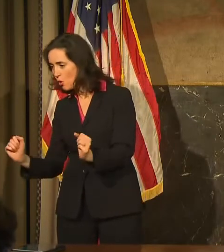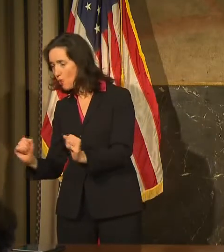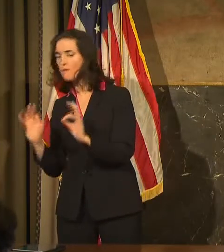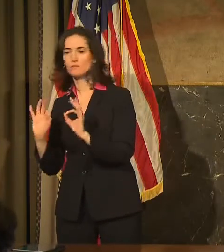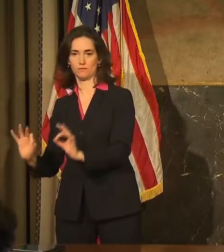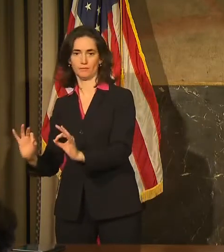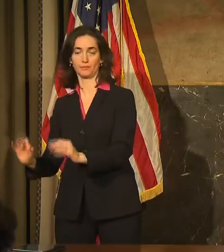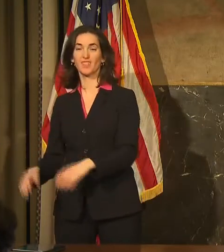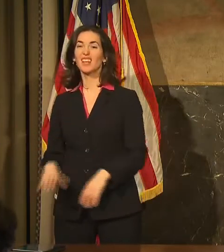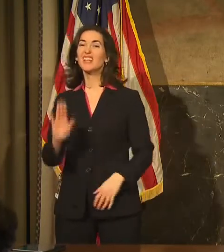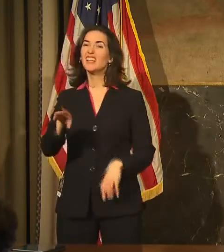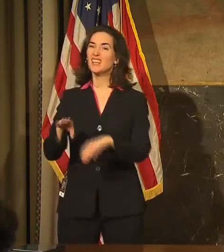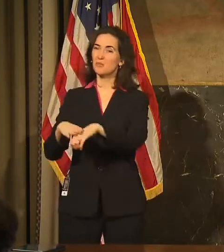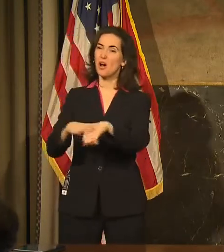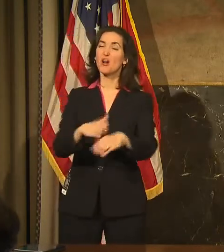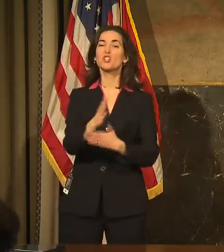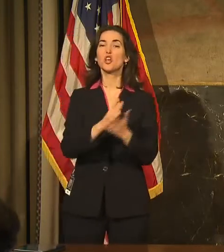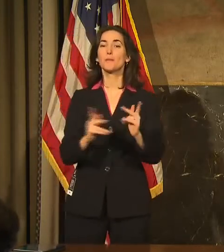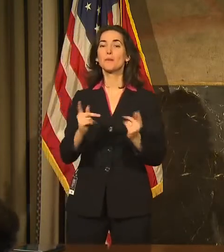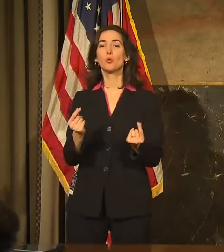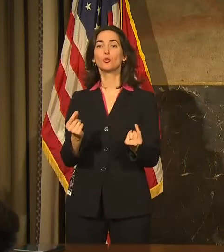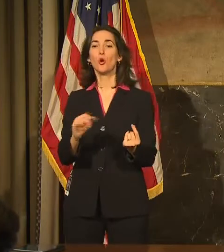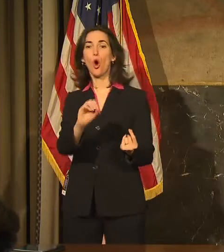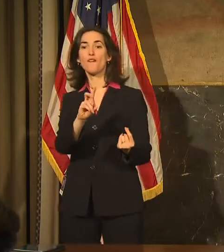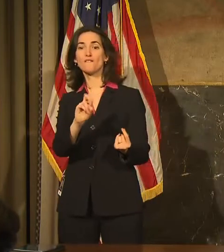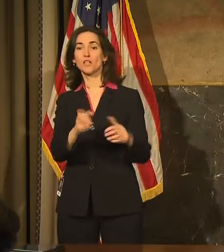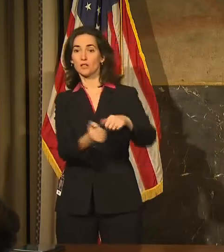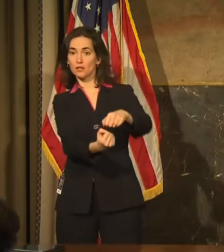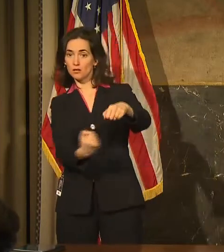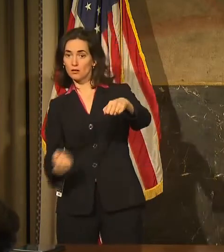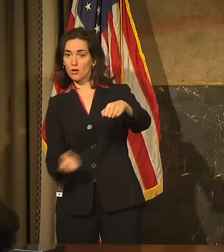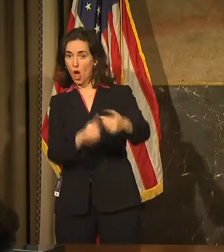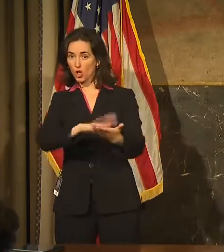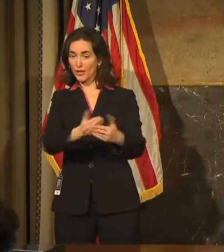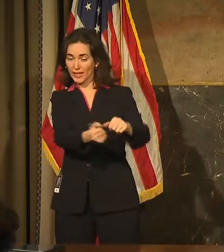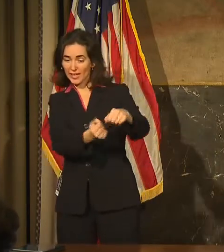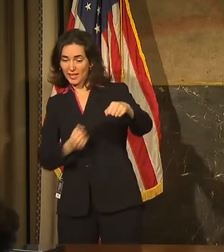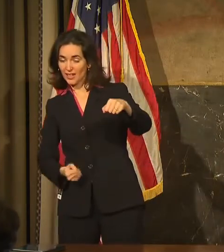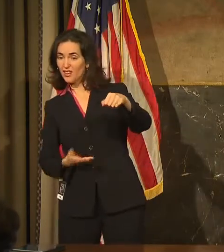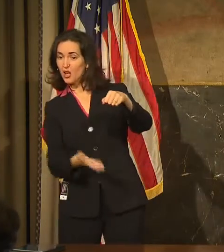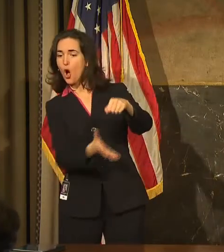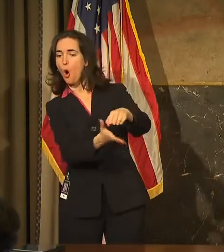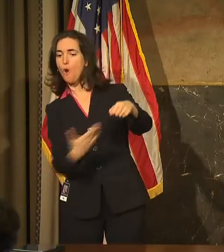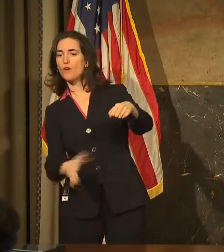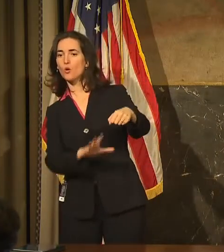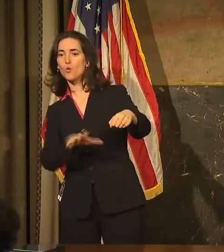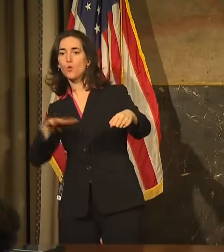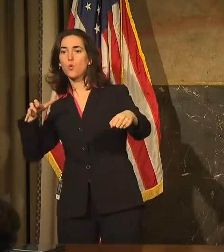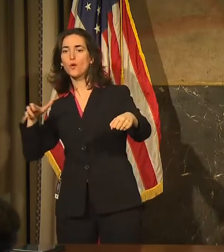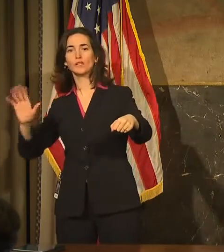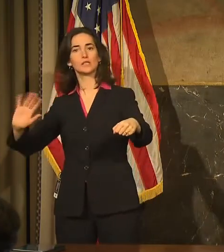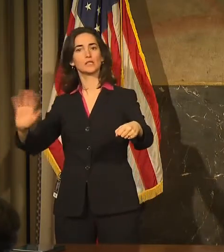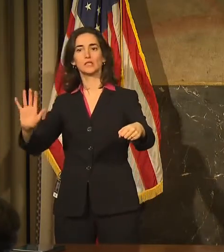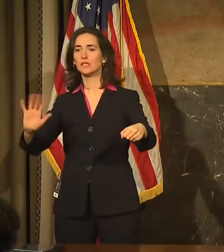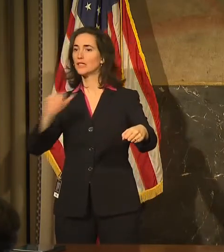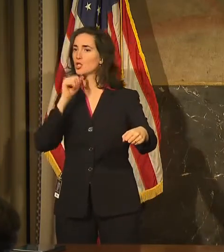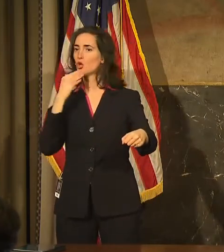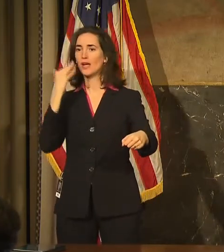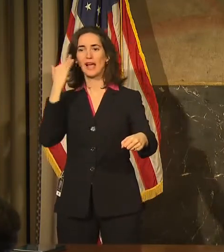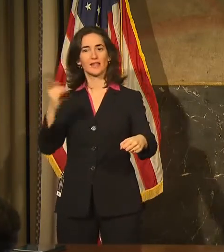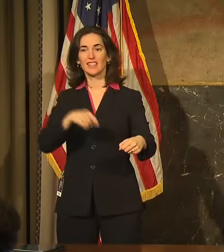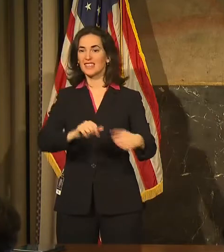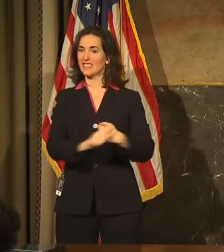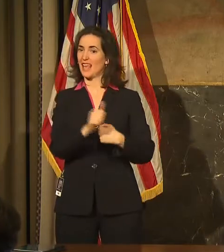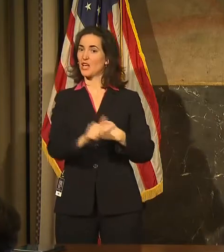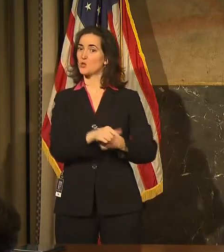by leaving the oven on and opening the oven door. And it's not made for that, and that can be dangerous as well. And